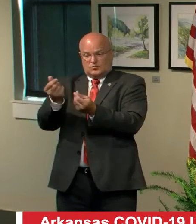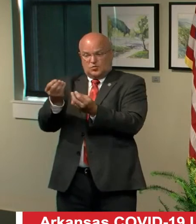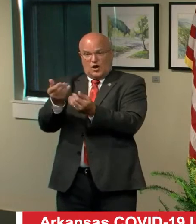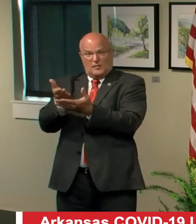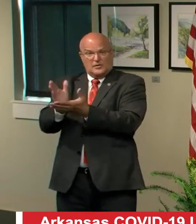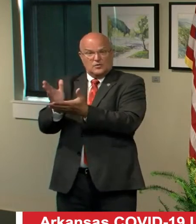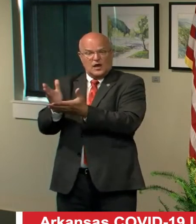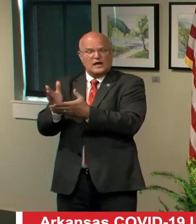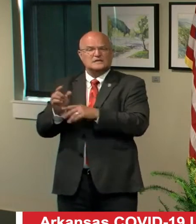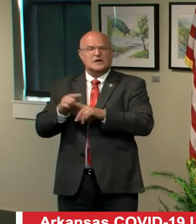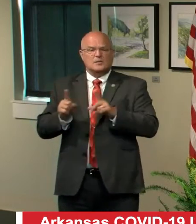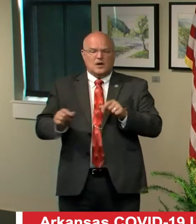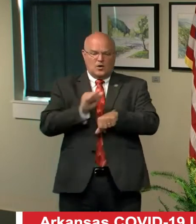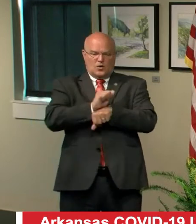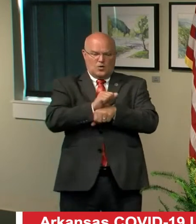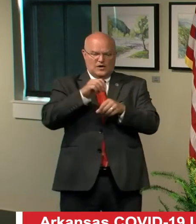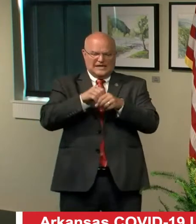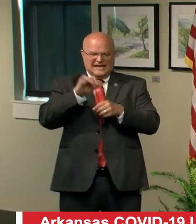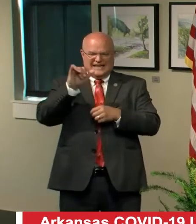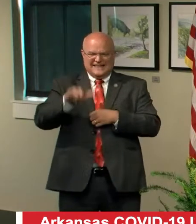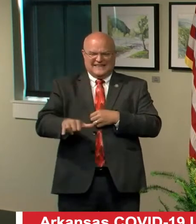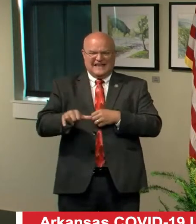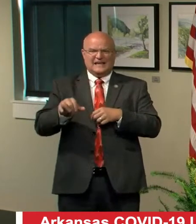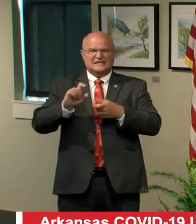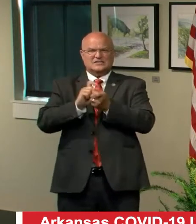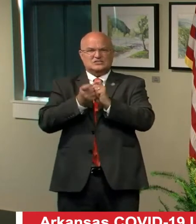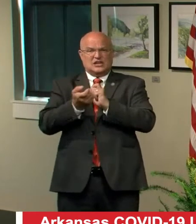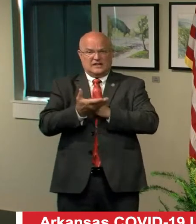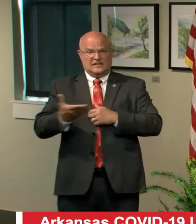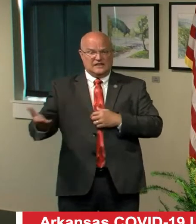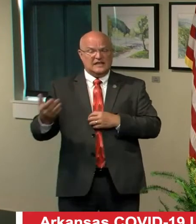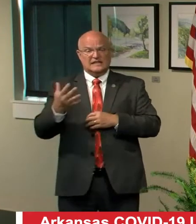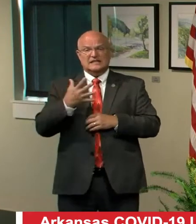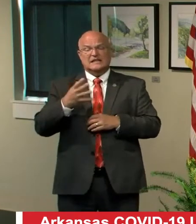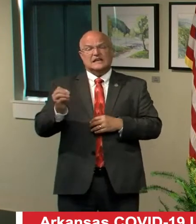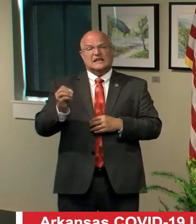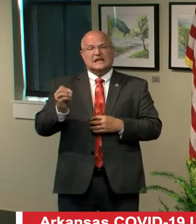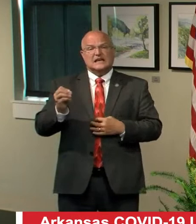we've got to work within that framework, try to change those things, and